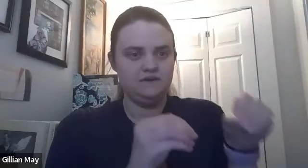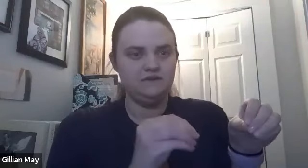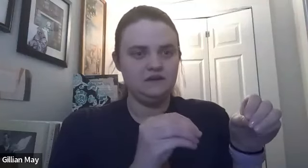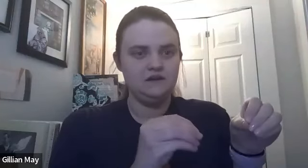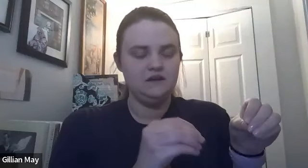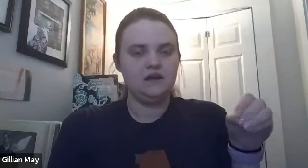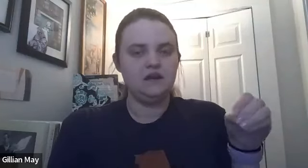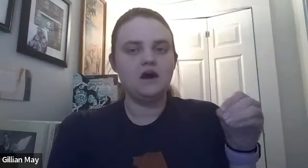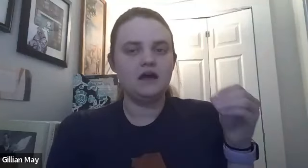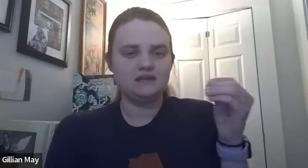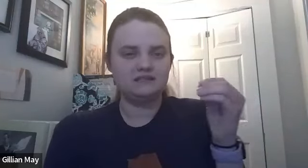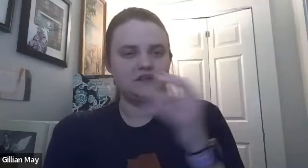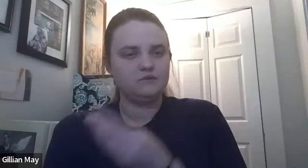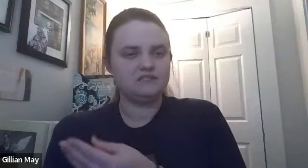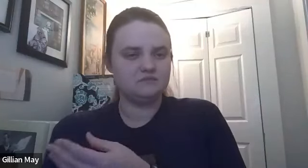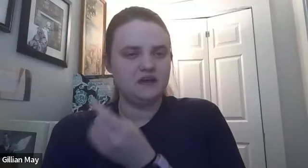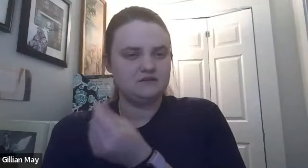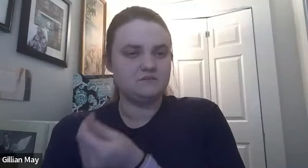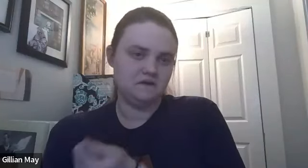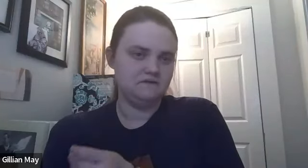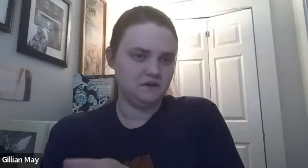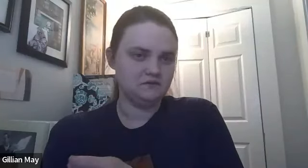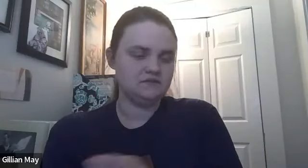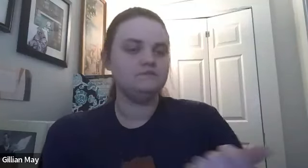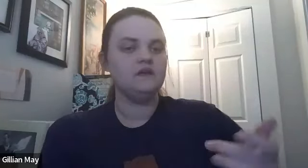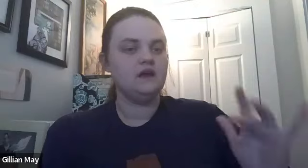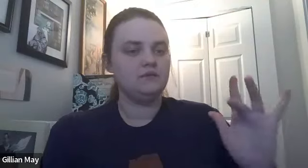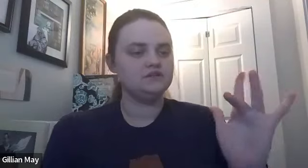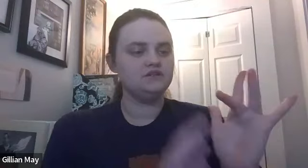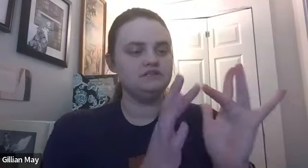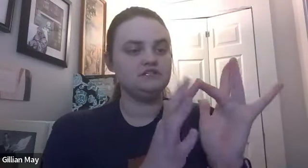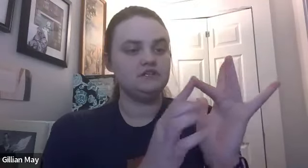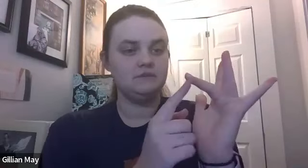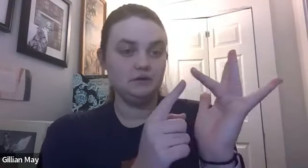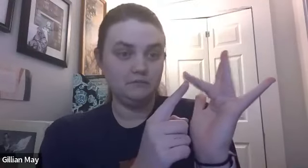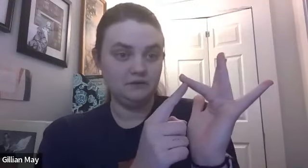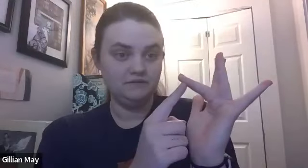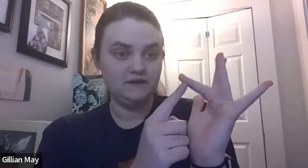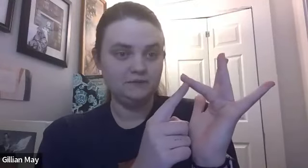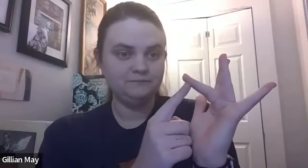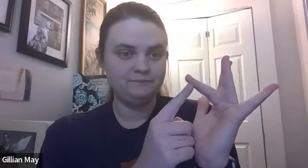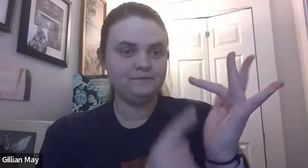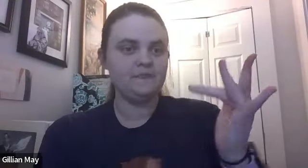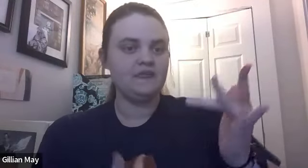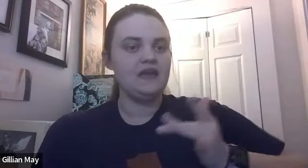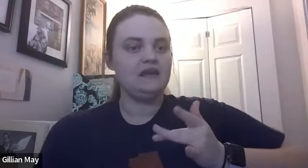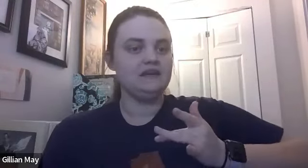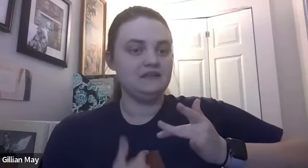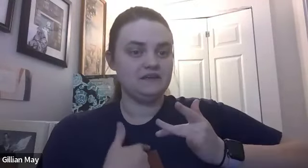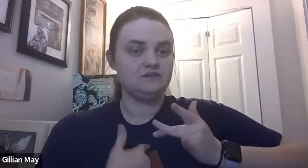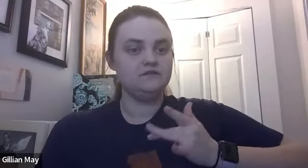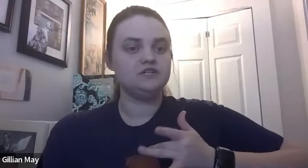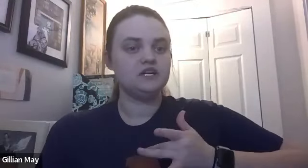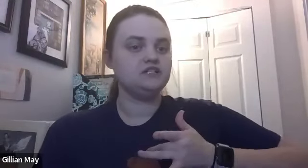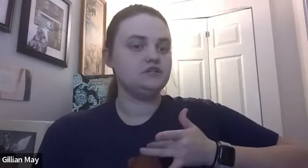feeling, not as in like what something, how something feels. And what you're gonna do is it's gonna be your middle finger. And again, that center of your chest, you're